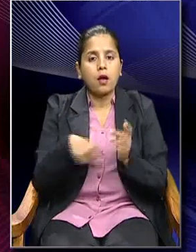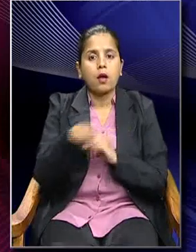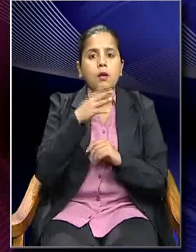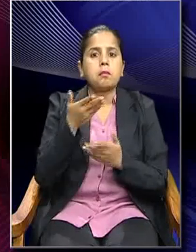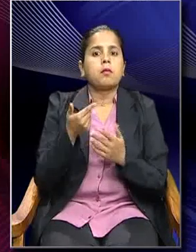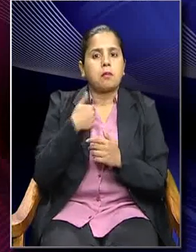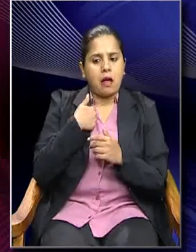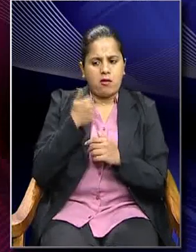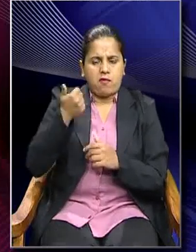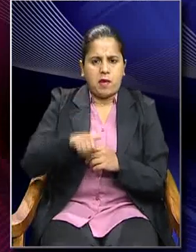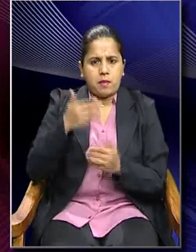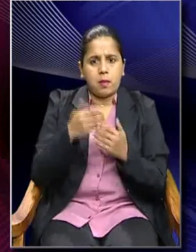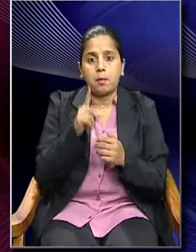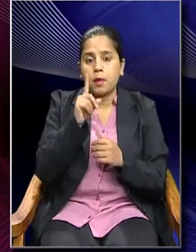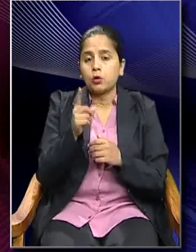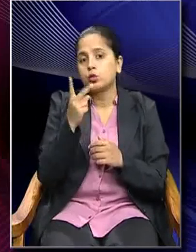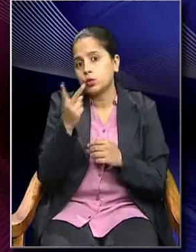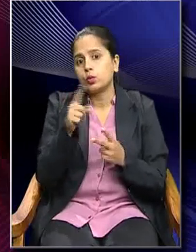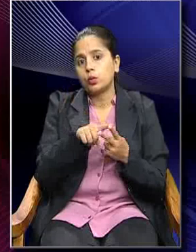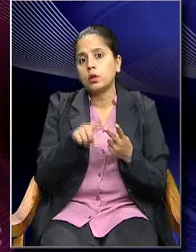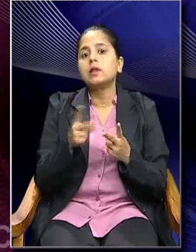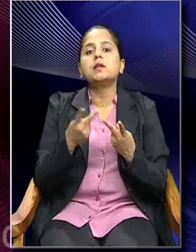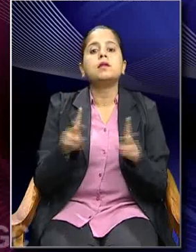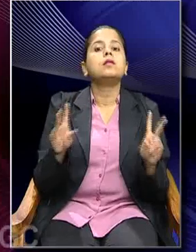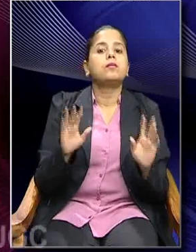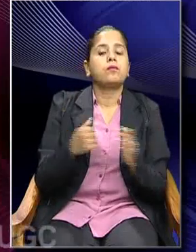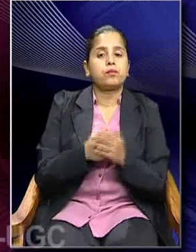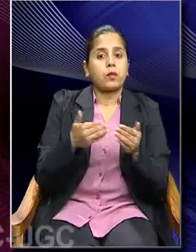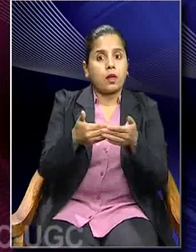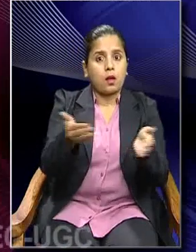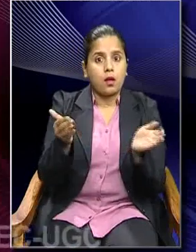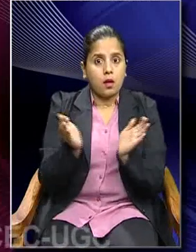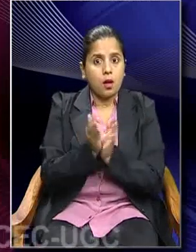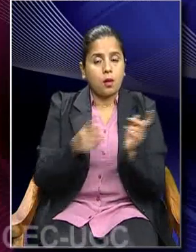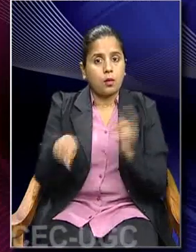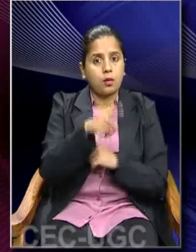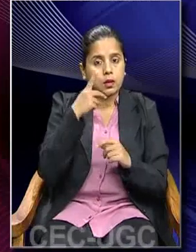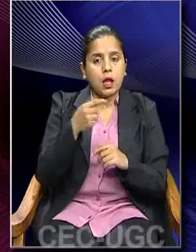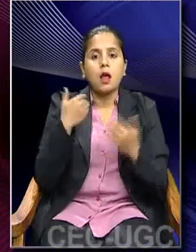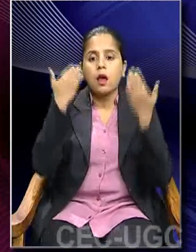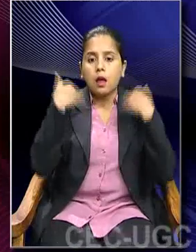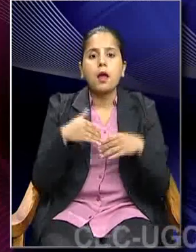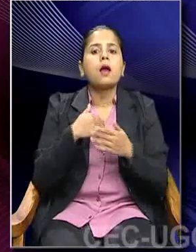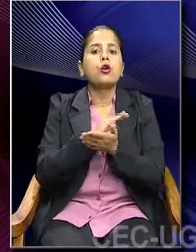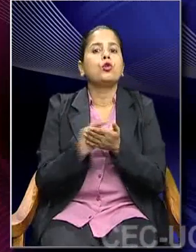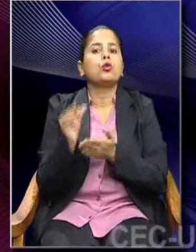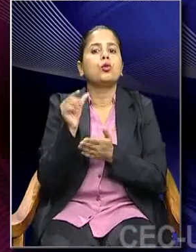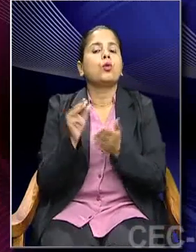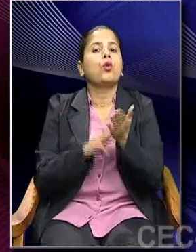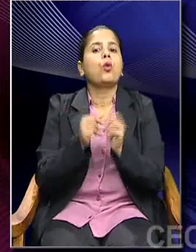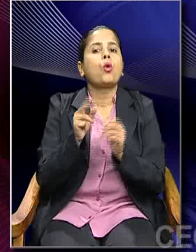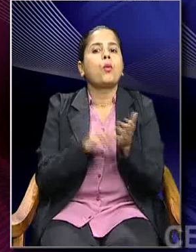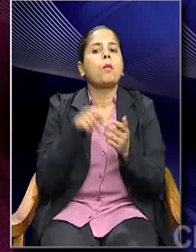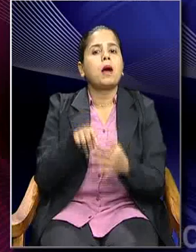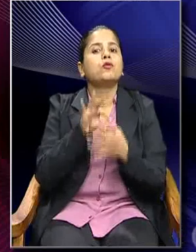feeling, but yet the two are different. So community are based on human relationship. What are the